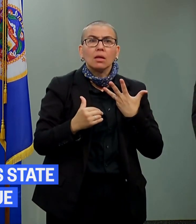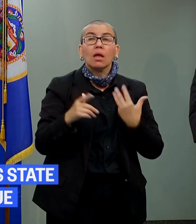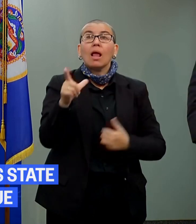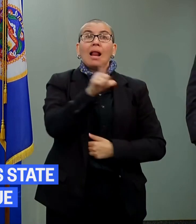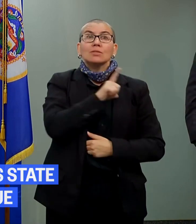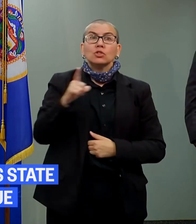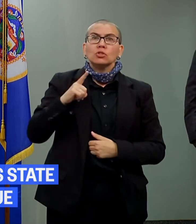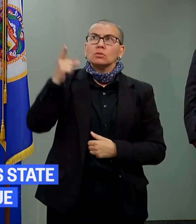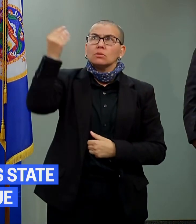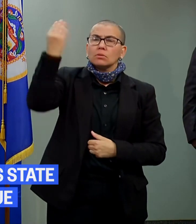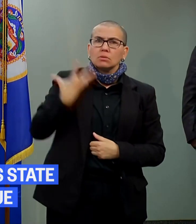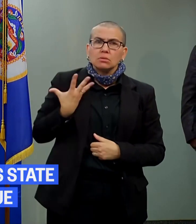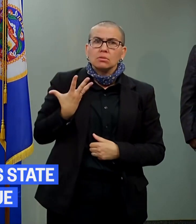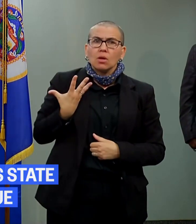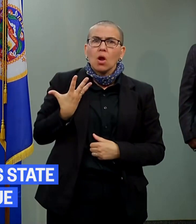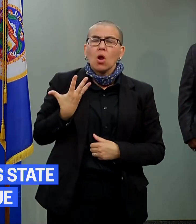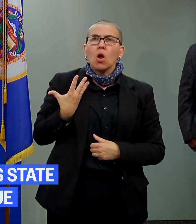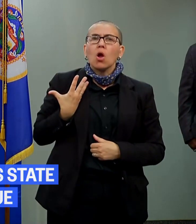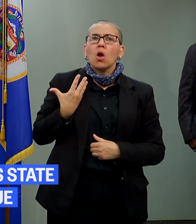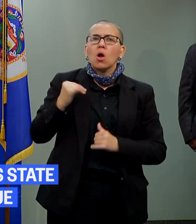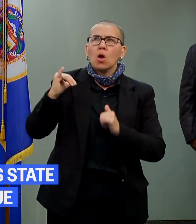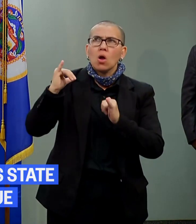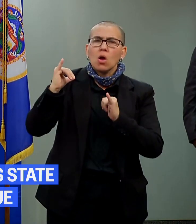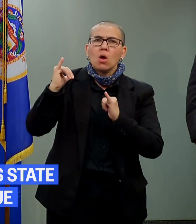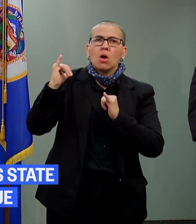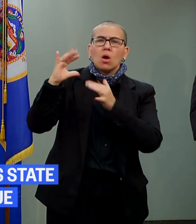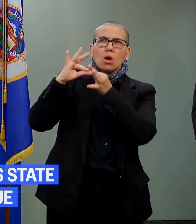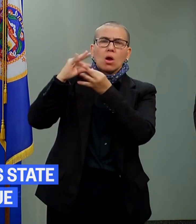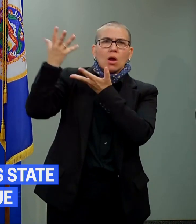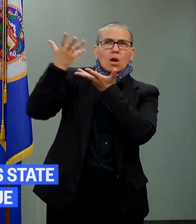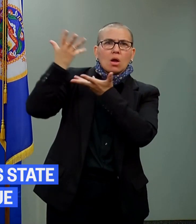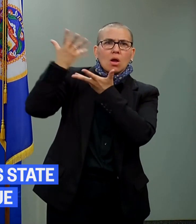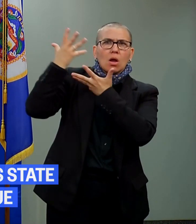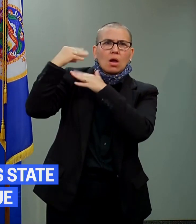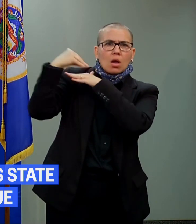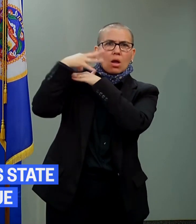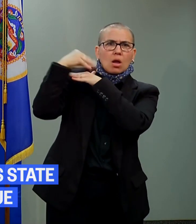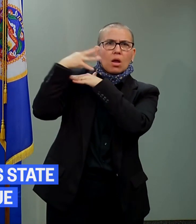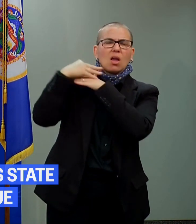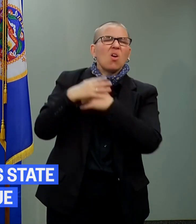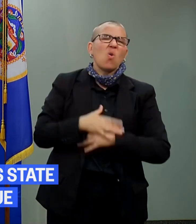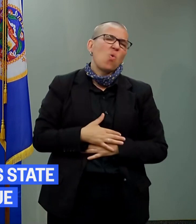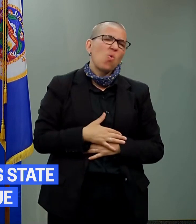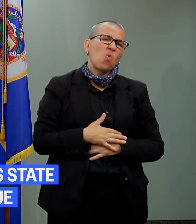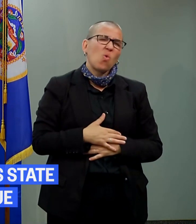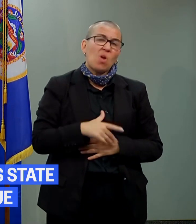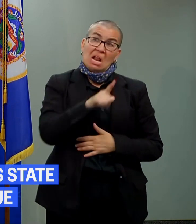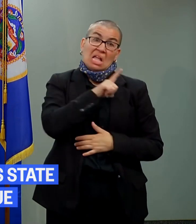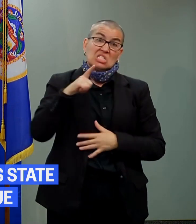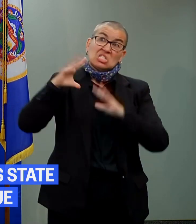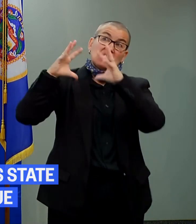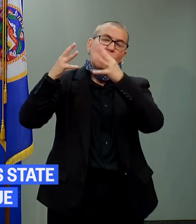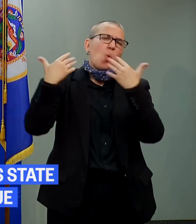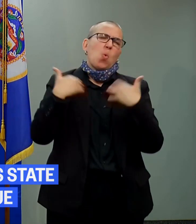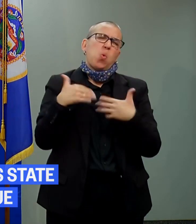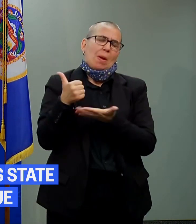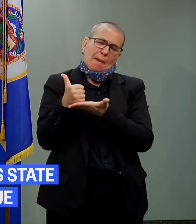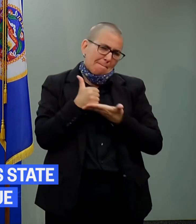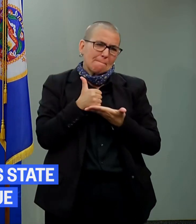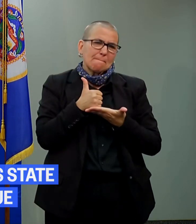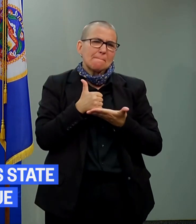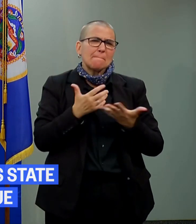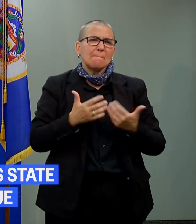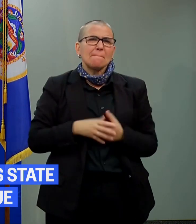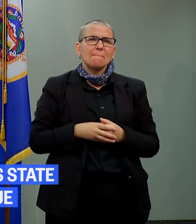this. They have been constantly on the phone, basically doing the thing that great legislators do, fielding questions and concerns and problem solving for